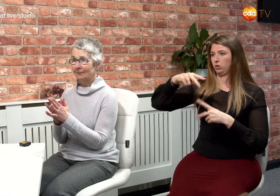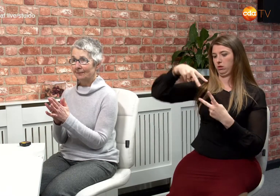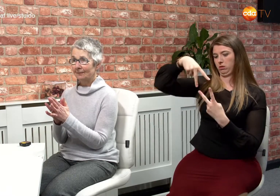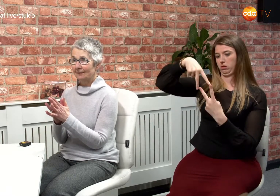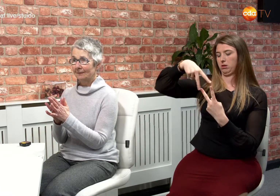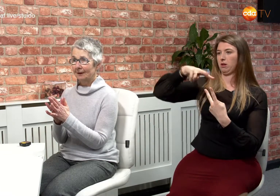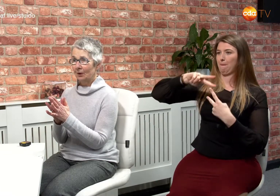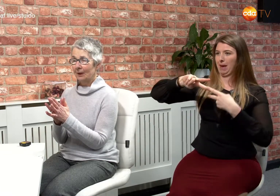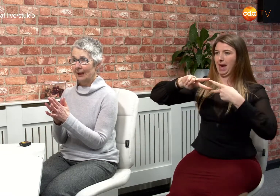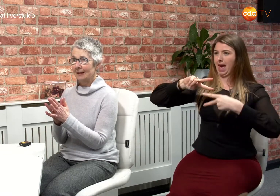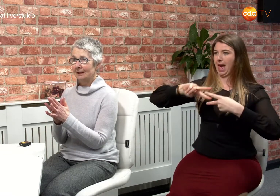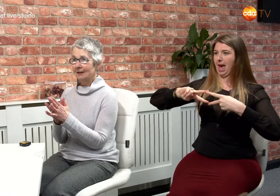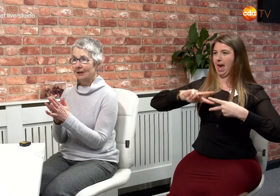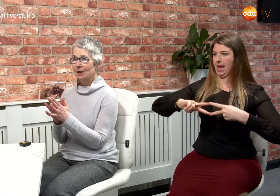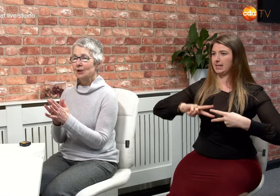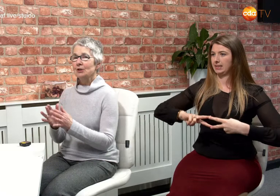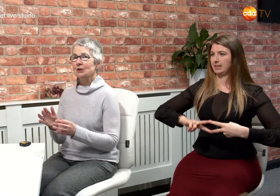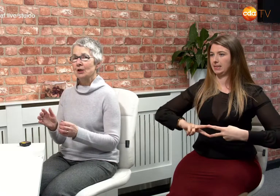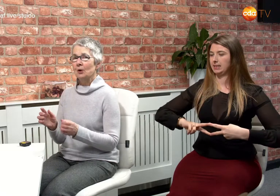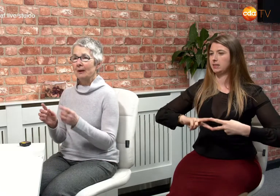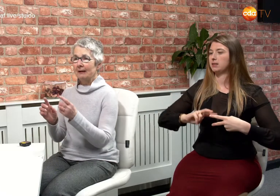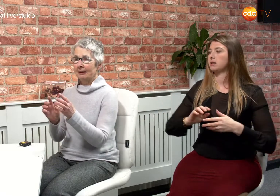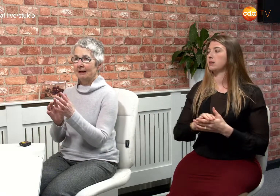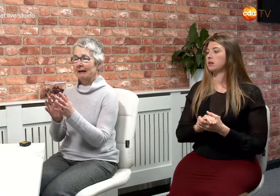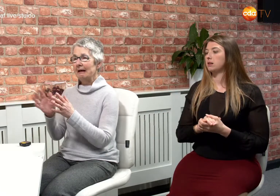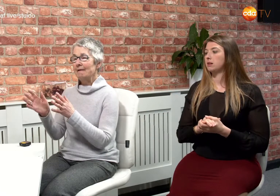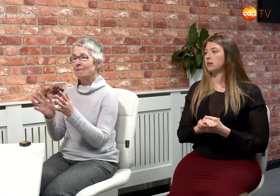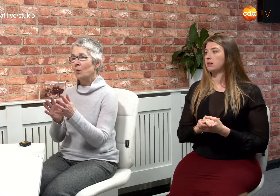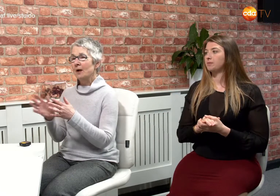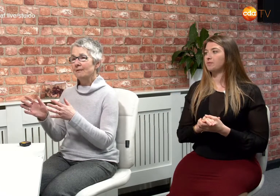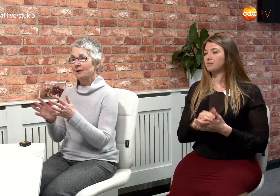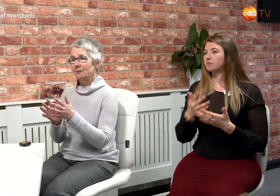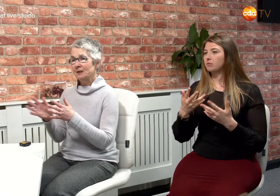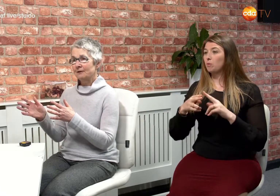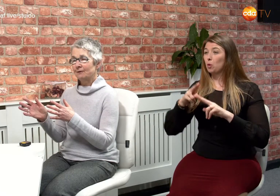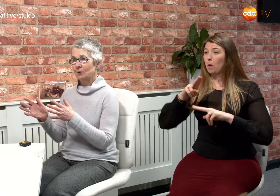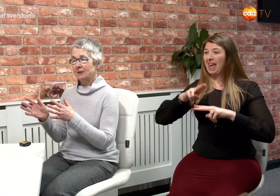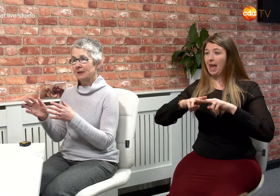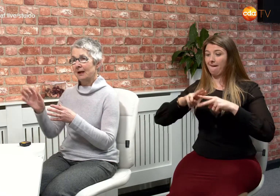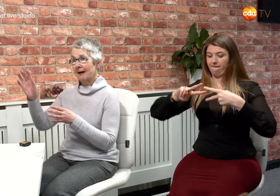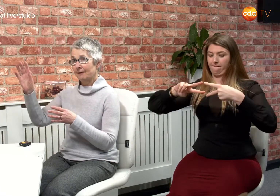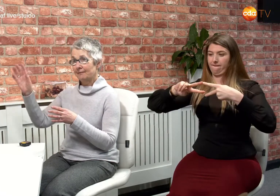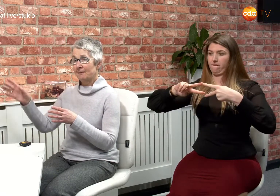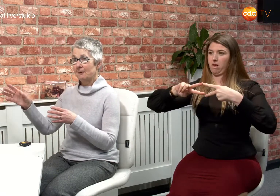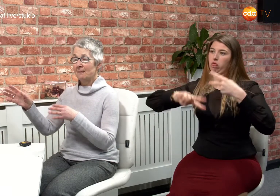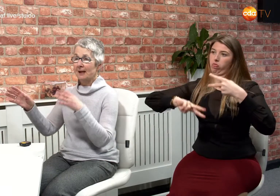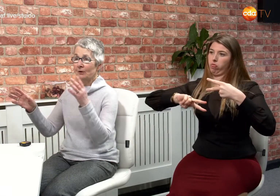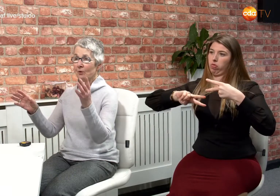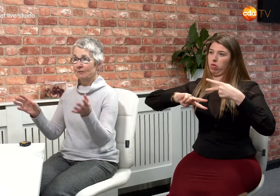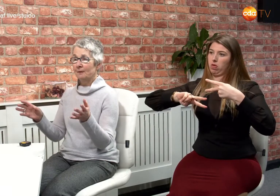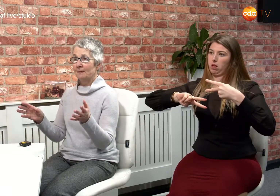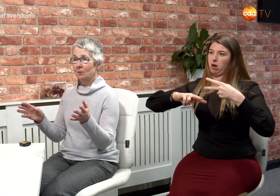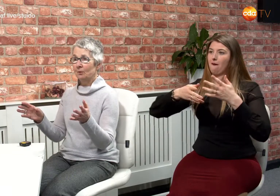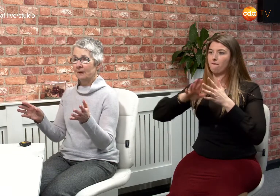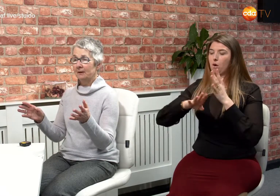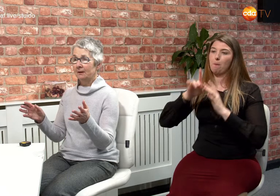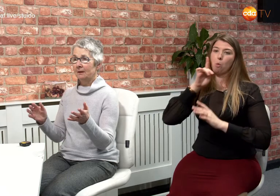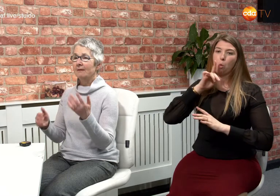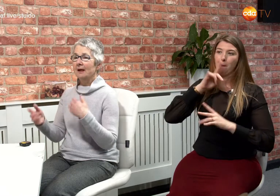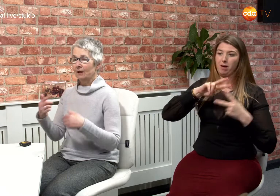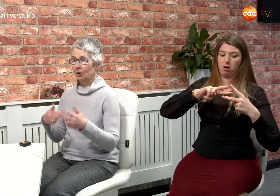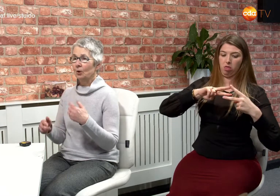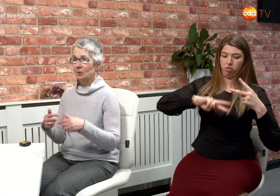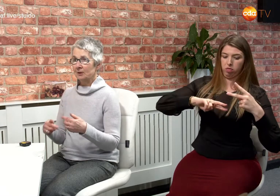pairs. Okay? So if one of them is faulty, either from the man or from the